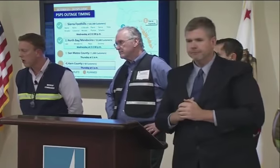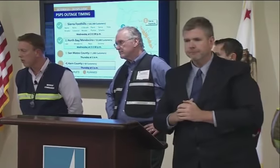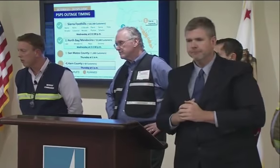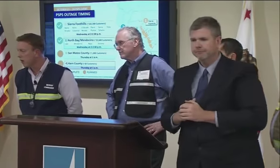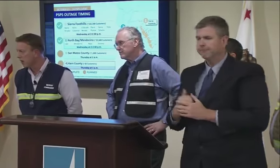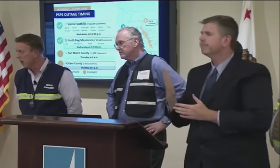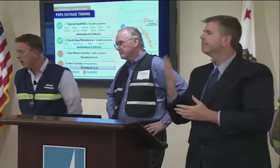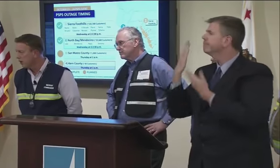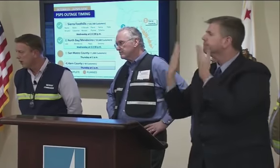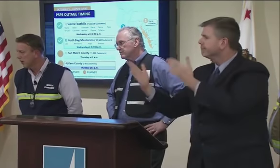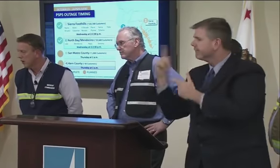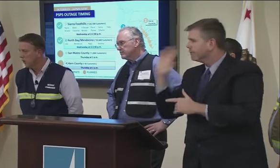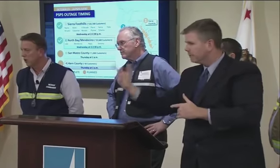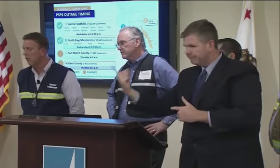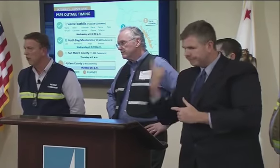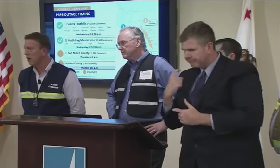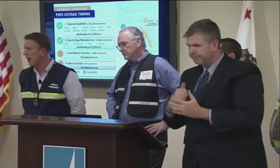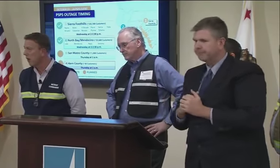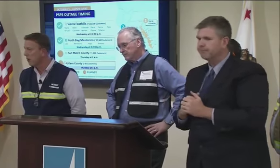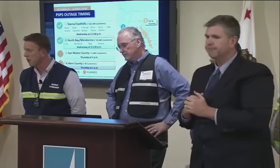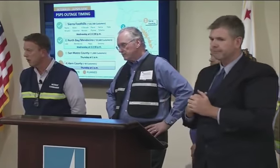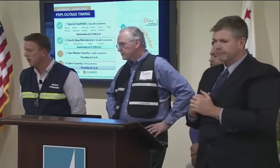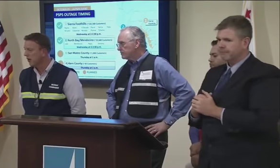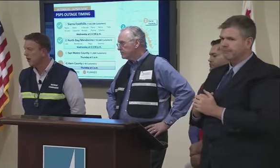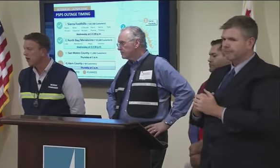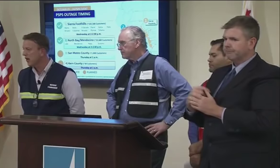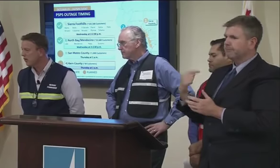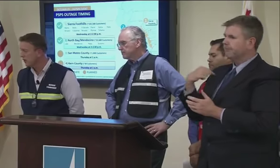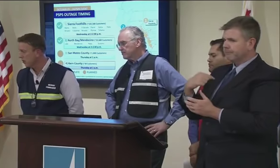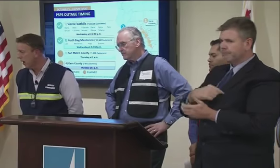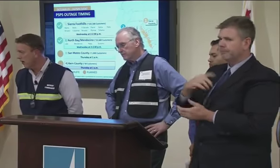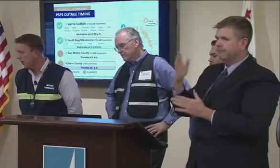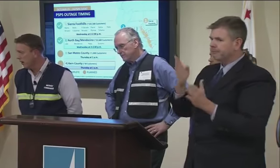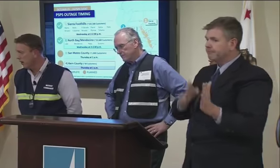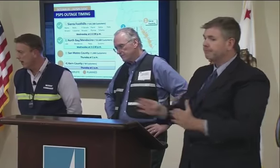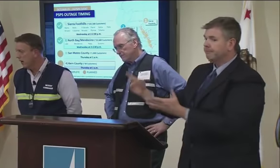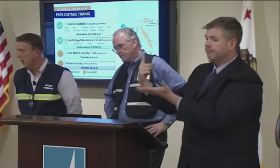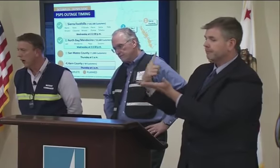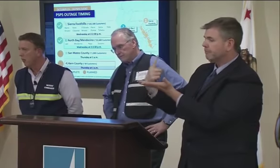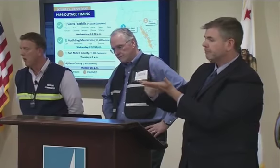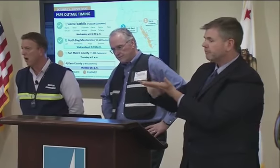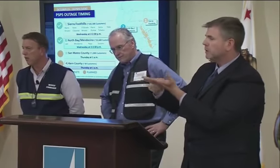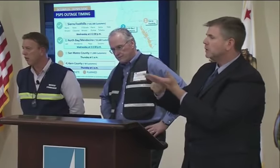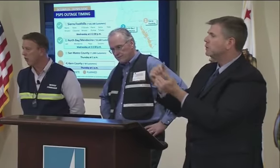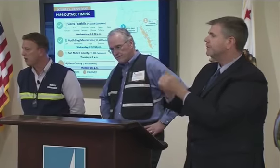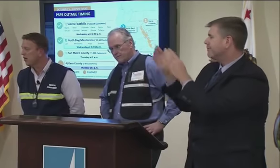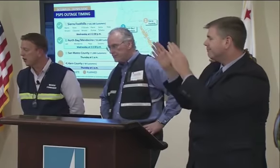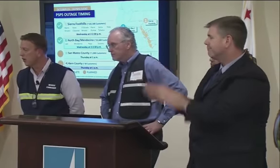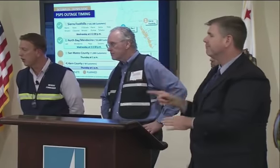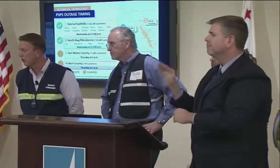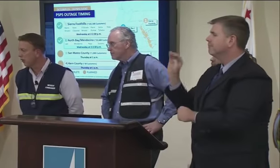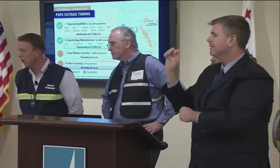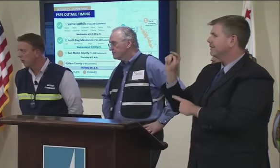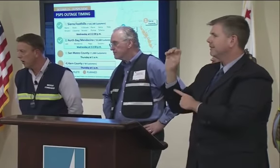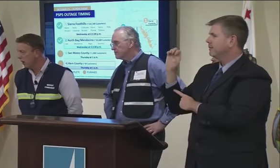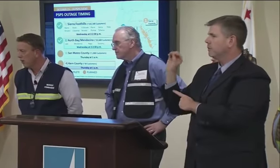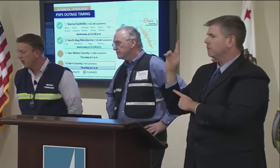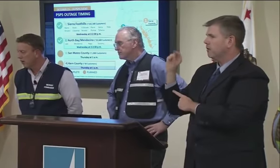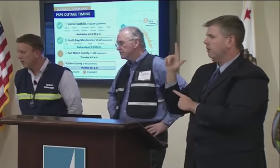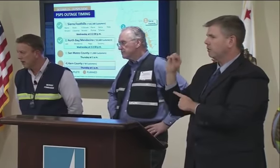our partners in meteorology, and we look for any opportunities, any changes in the weather. We also continue to look